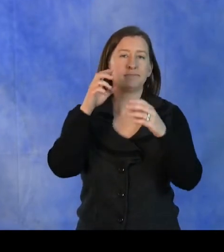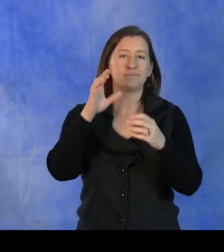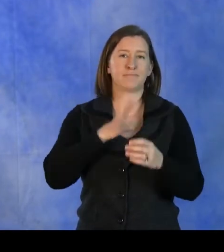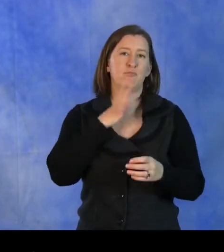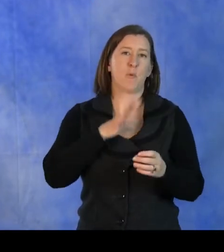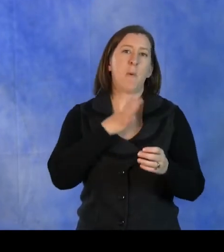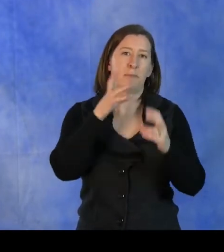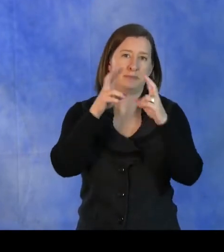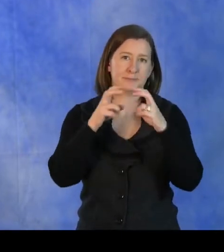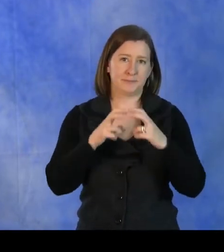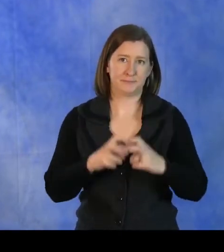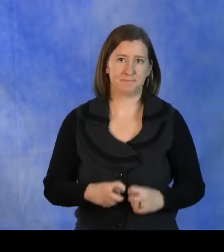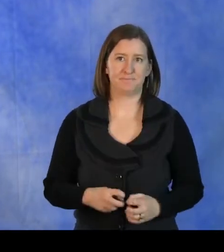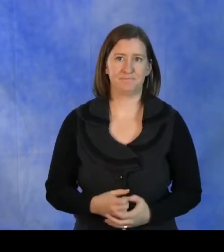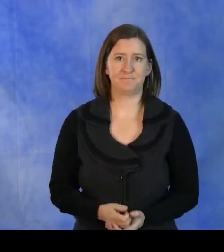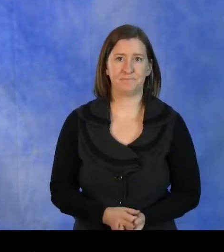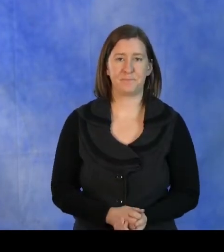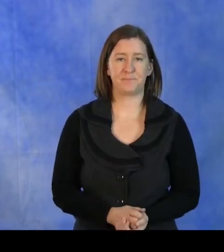You can get that